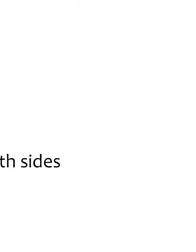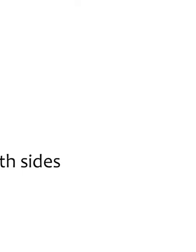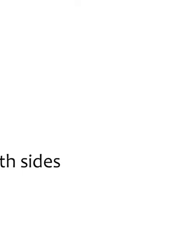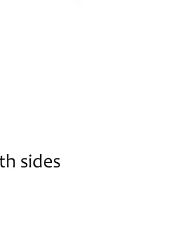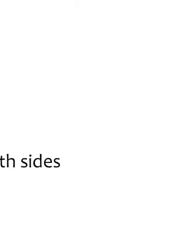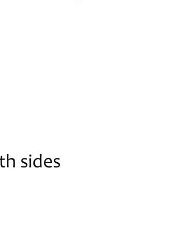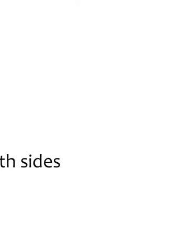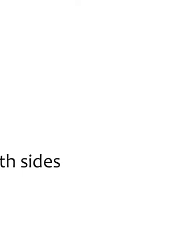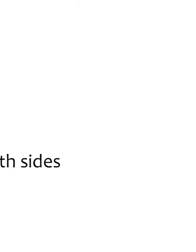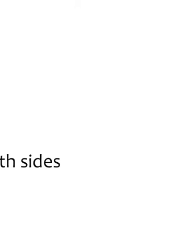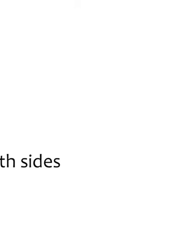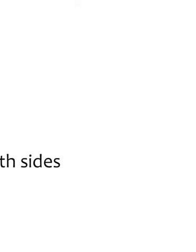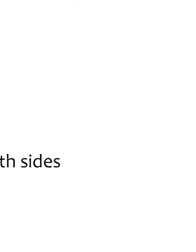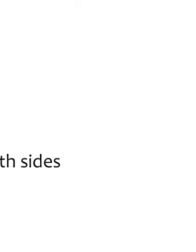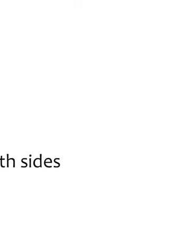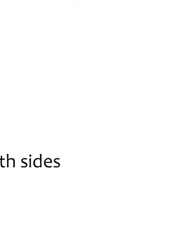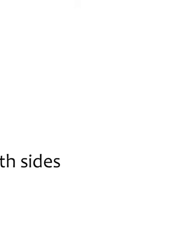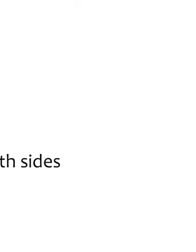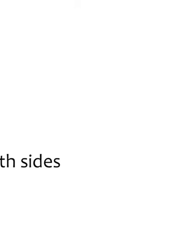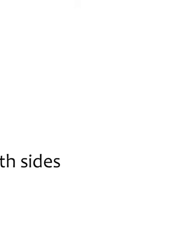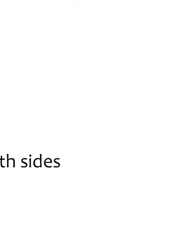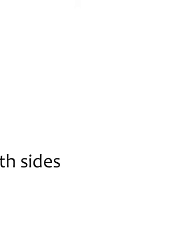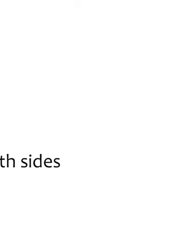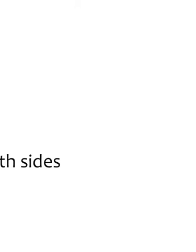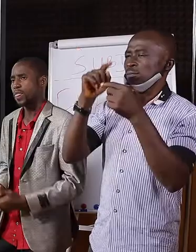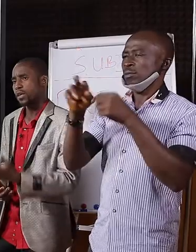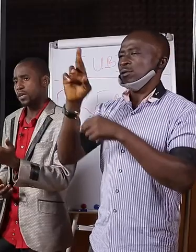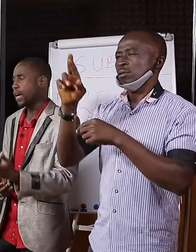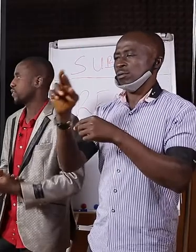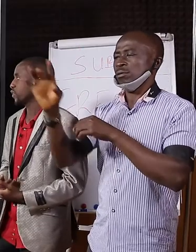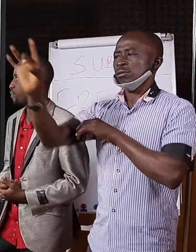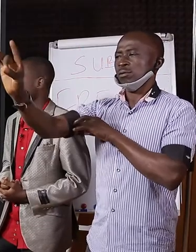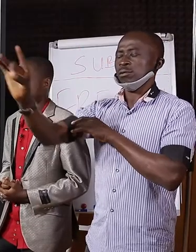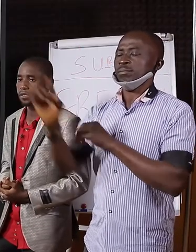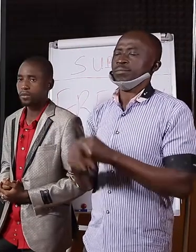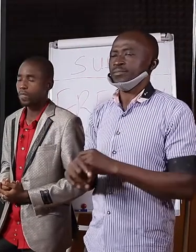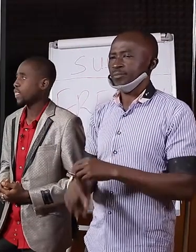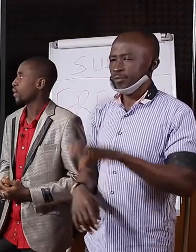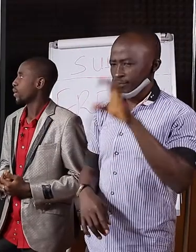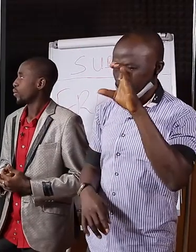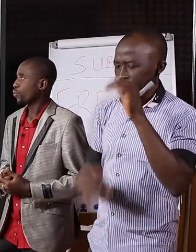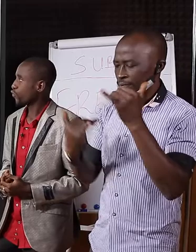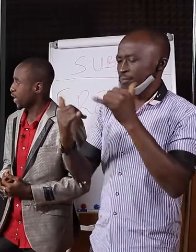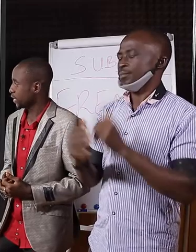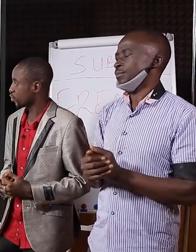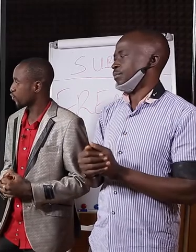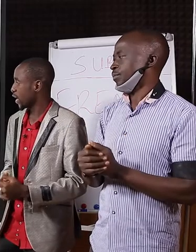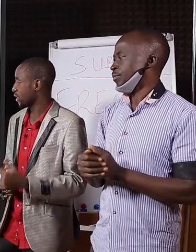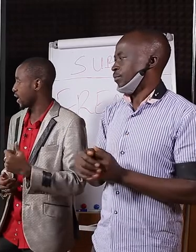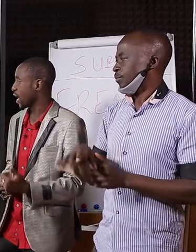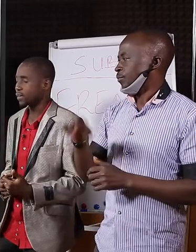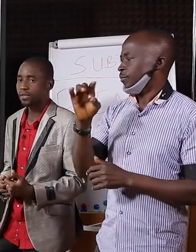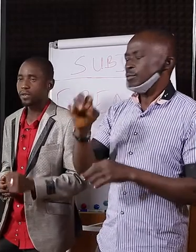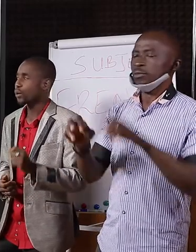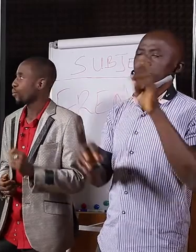3.46, which is the value of h when r equals to 8. Then the c part, we should